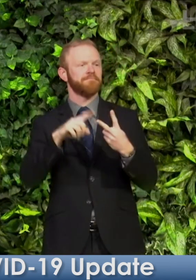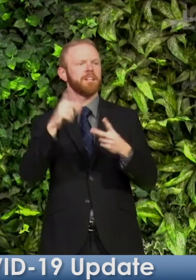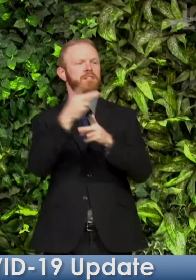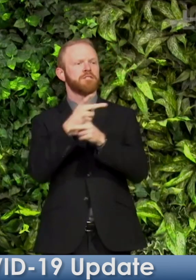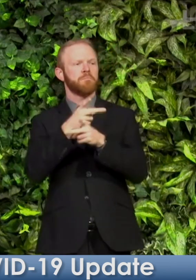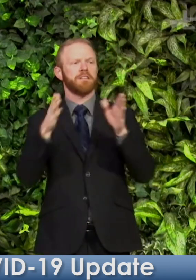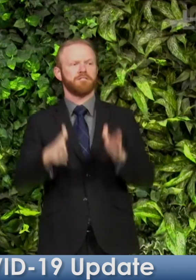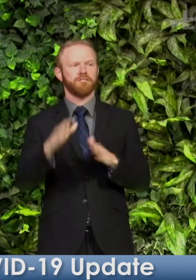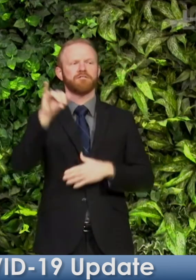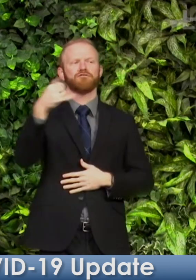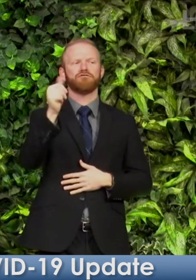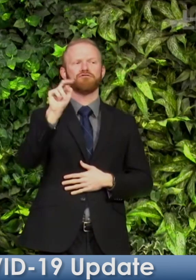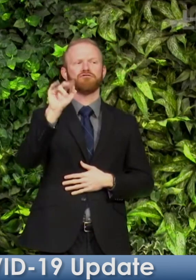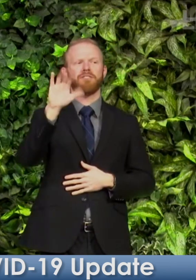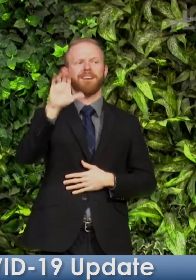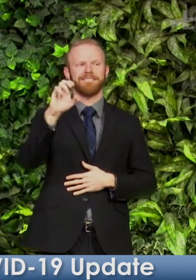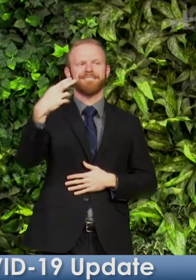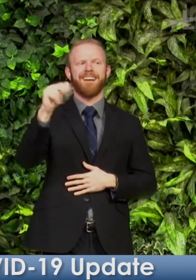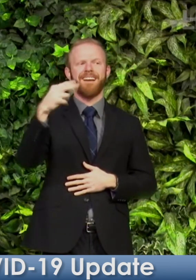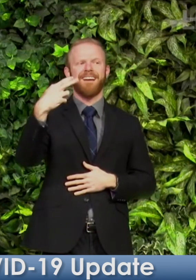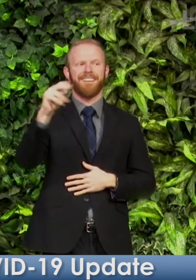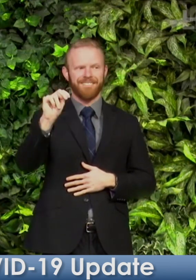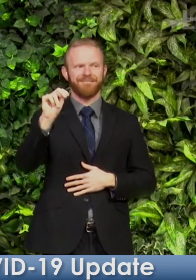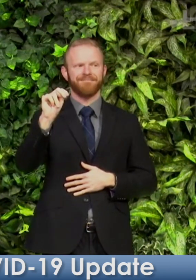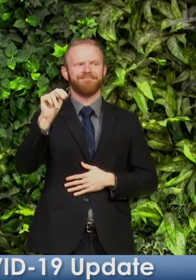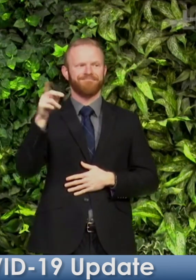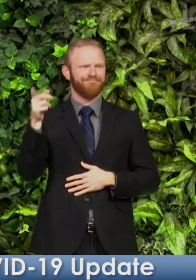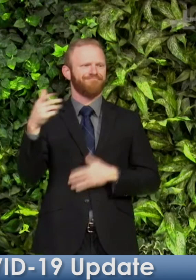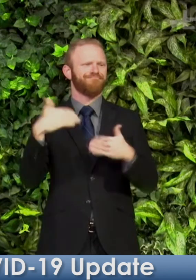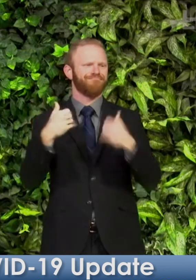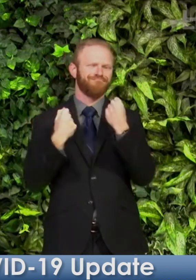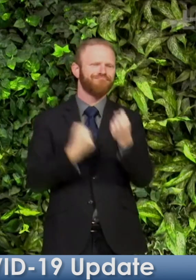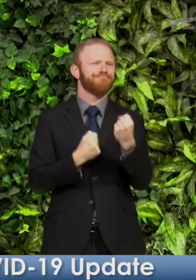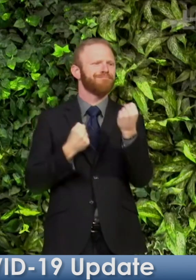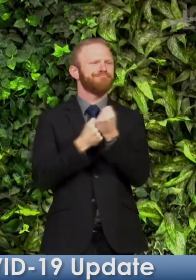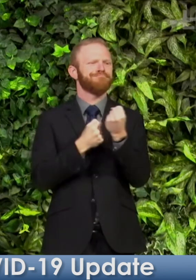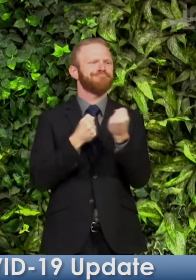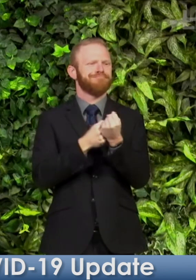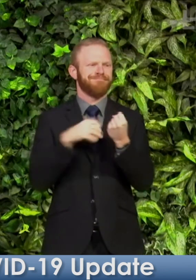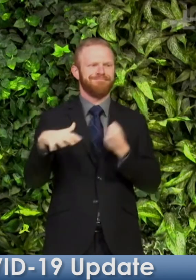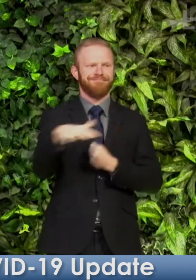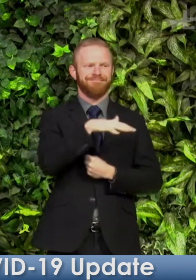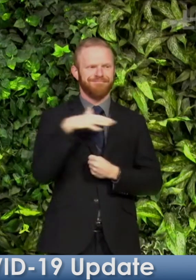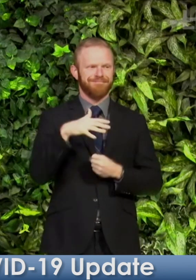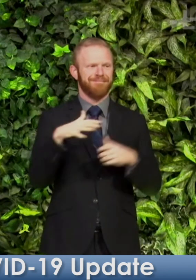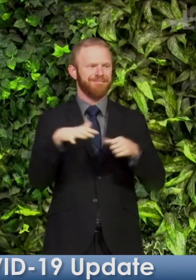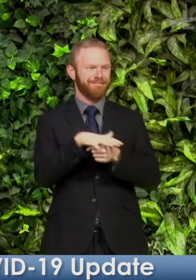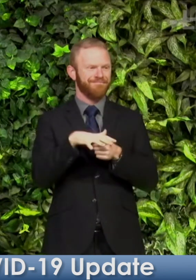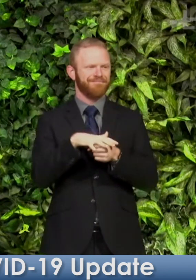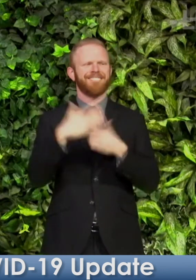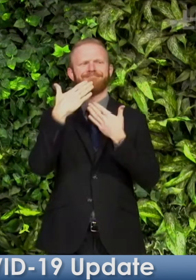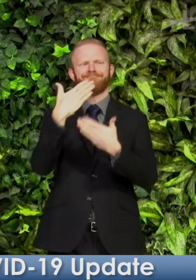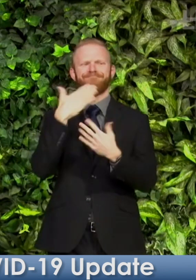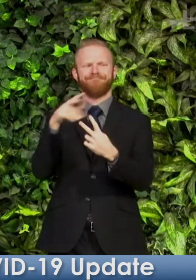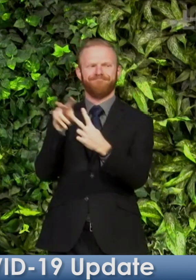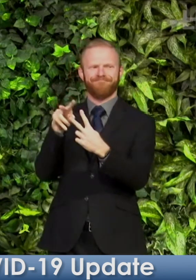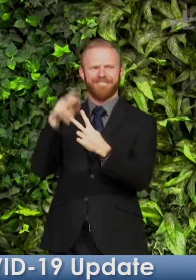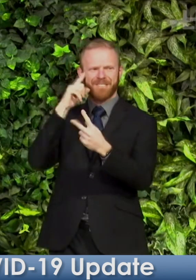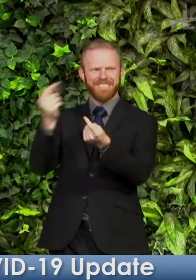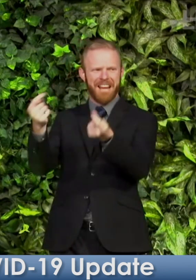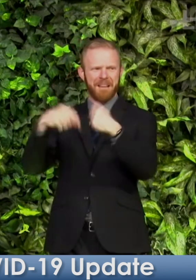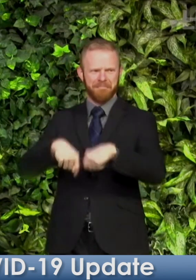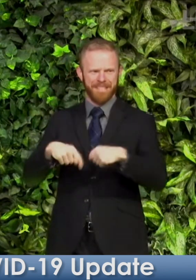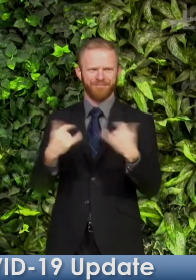Hahn, who is really our strongest supporter across the region. So I'm very grateful to both of them, and I want to thank both of them for being